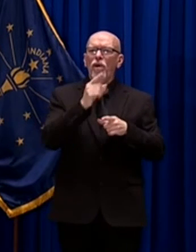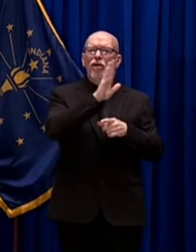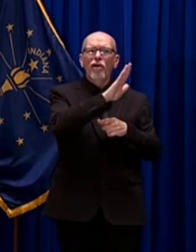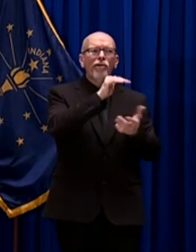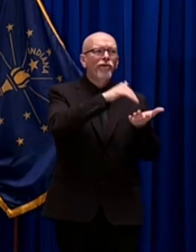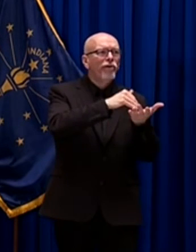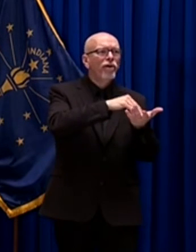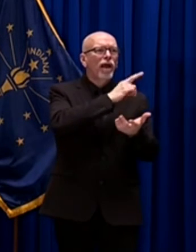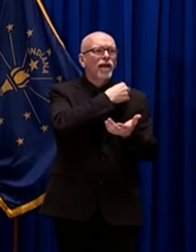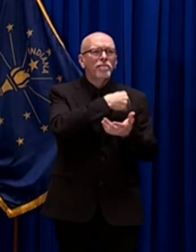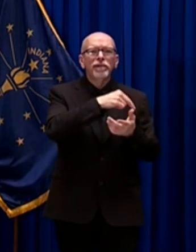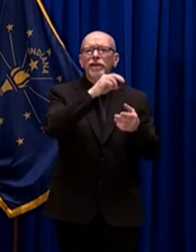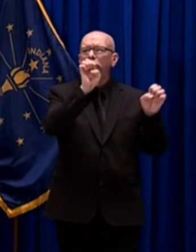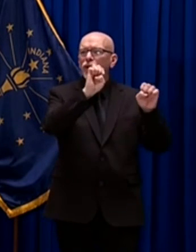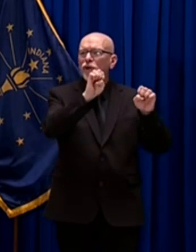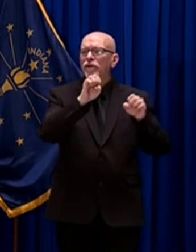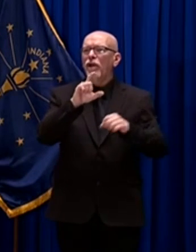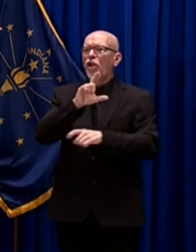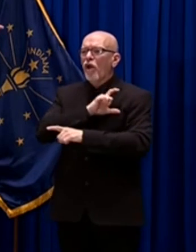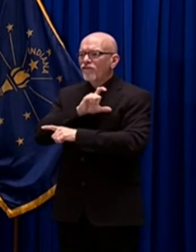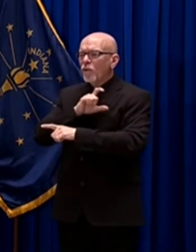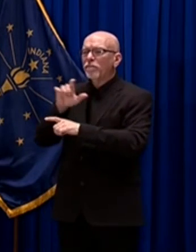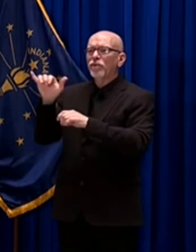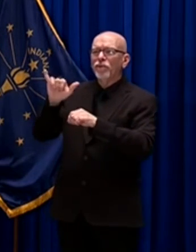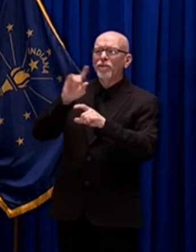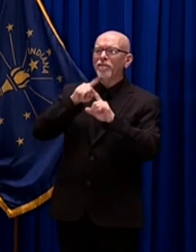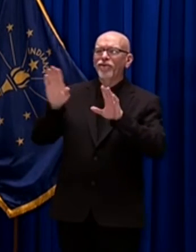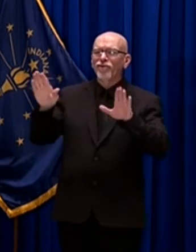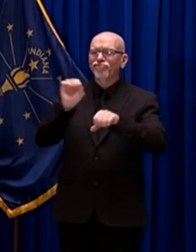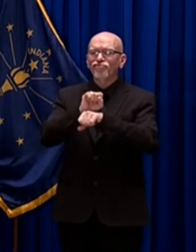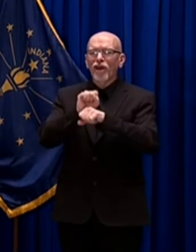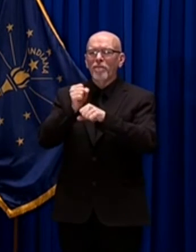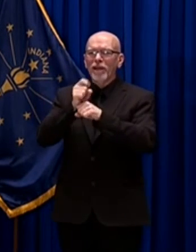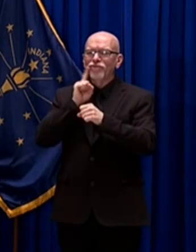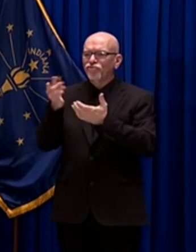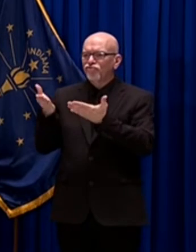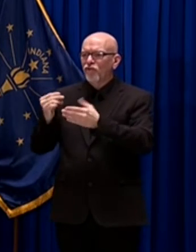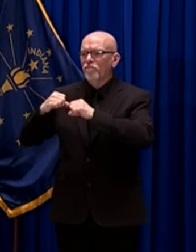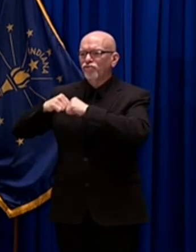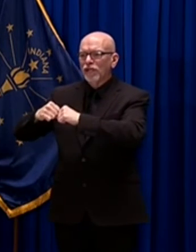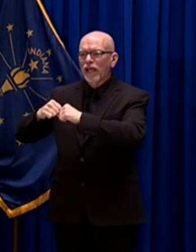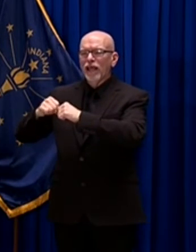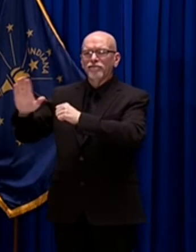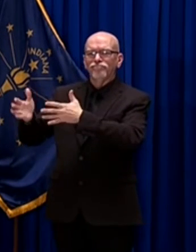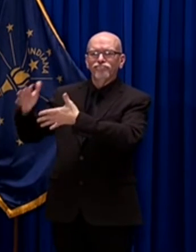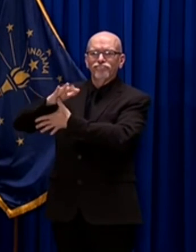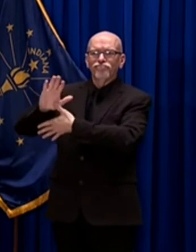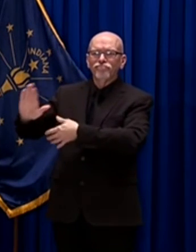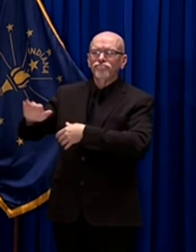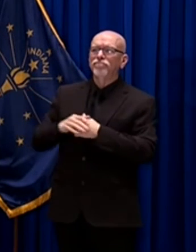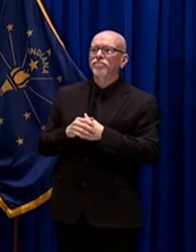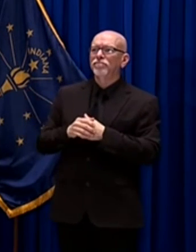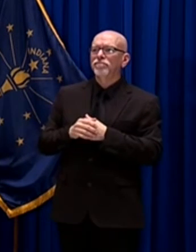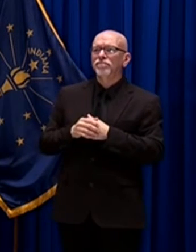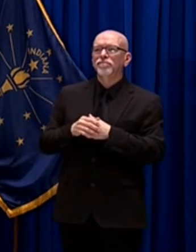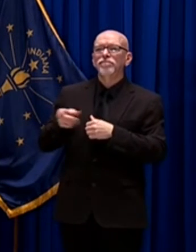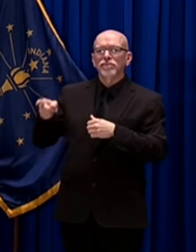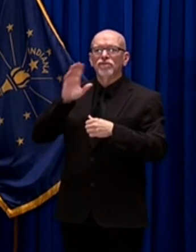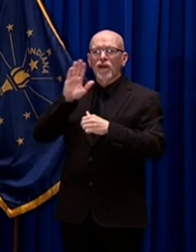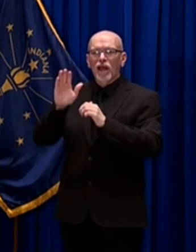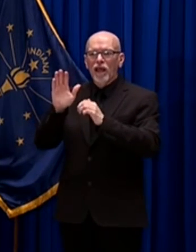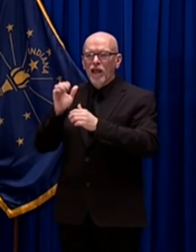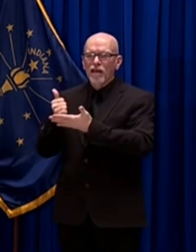or the law enforcement, which their job is to serve and protect first and foremost. That's how they'll lean into